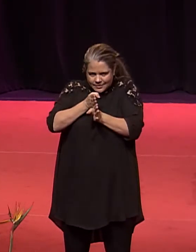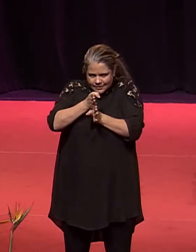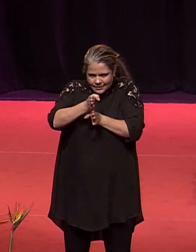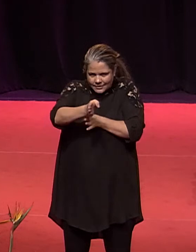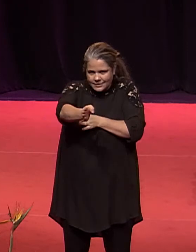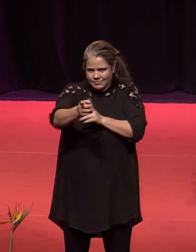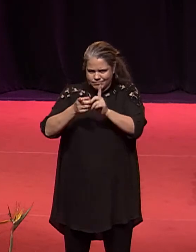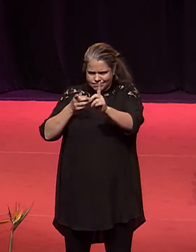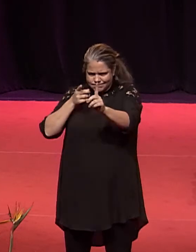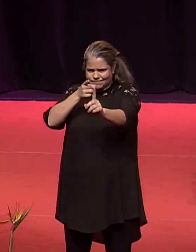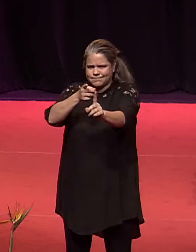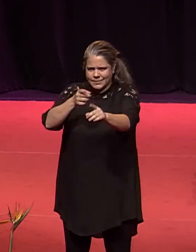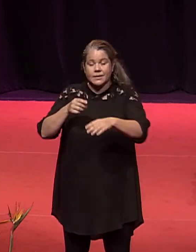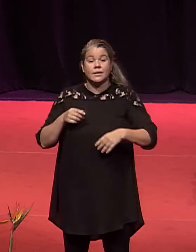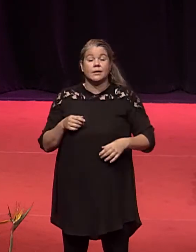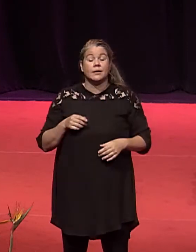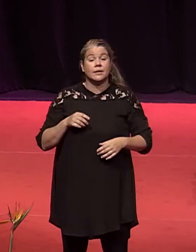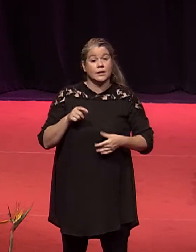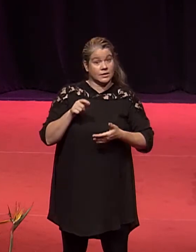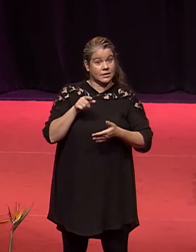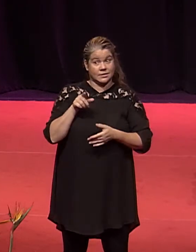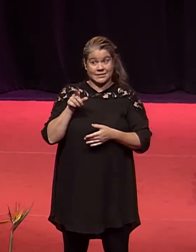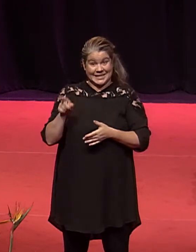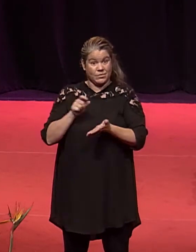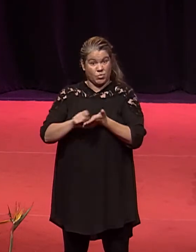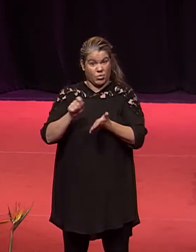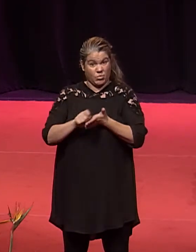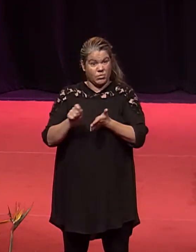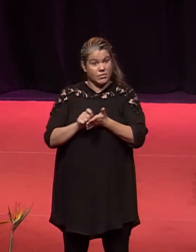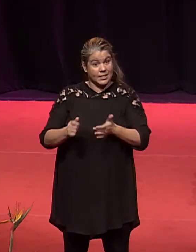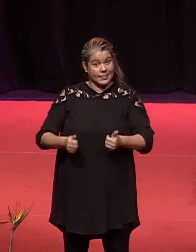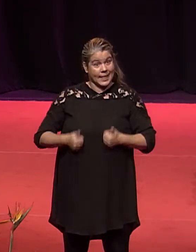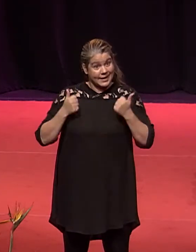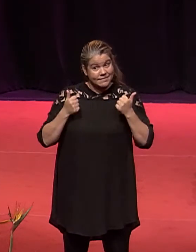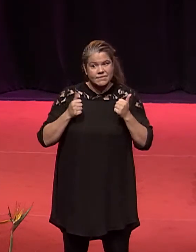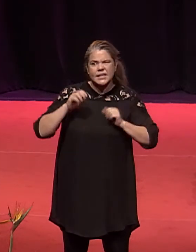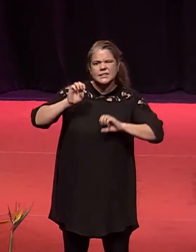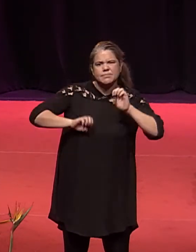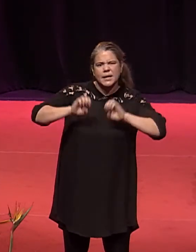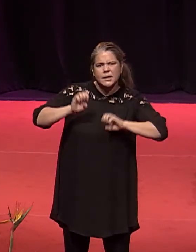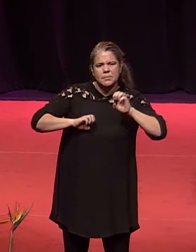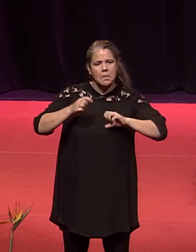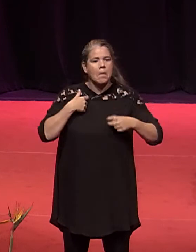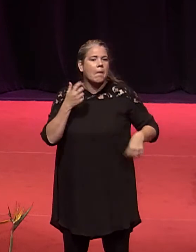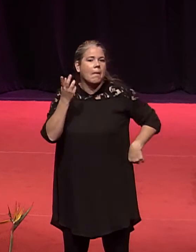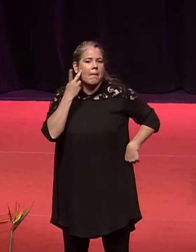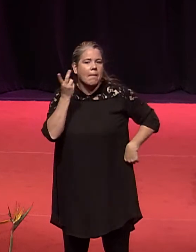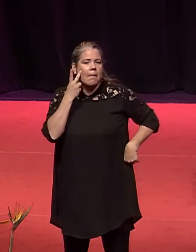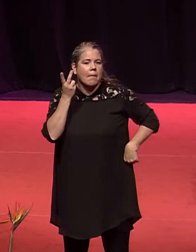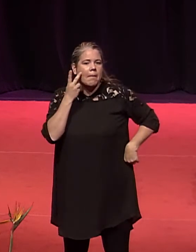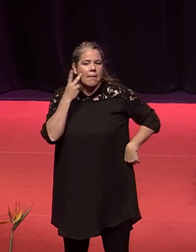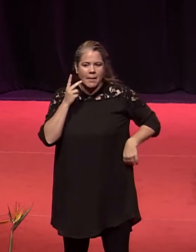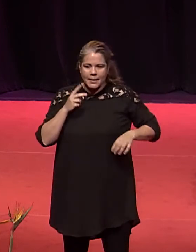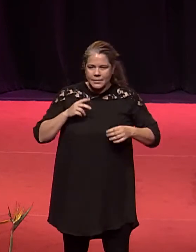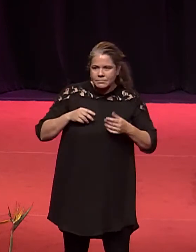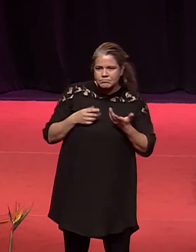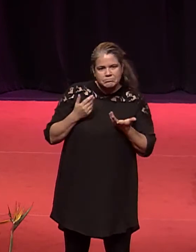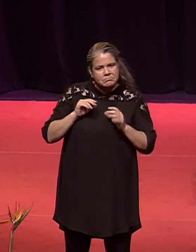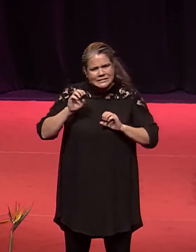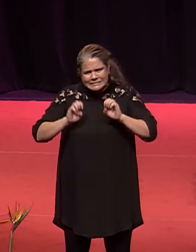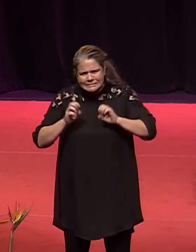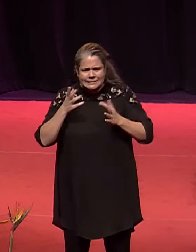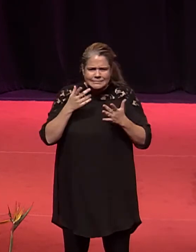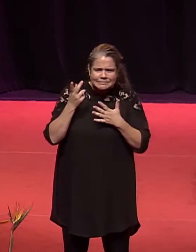Emerson's journals. He says, all of life is an experiment. The more experiments you make, the better. What if you fail and